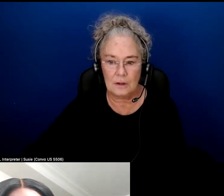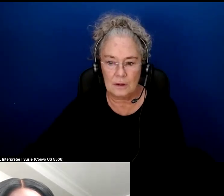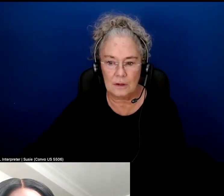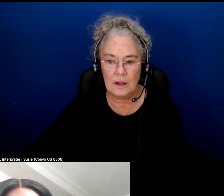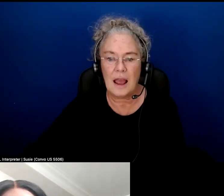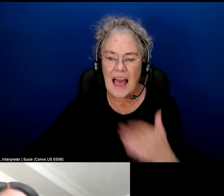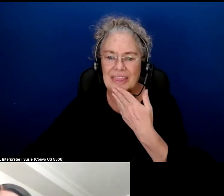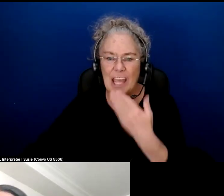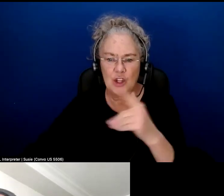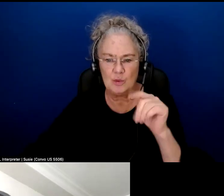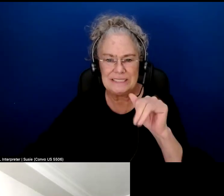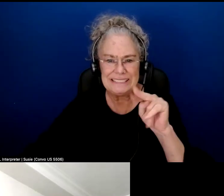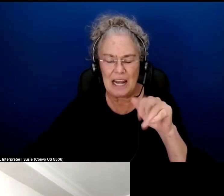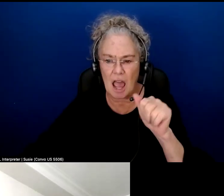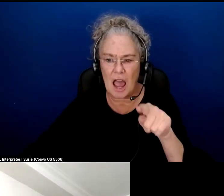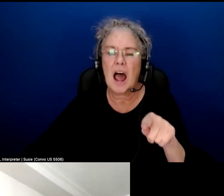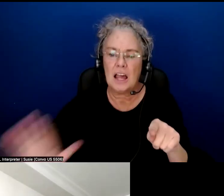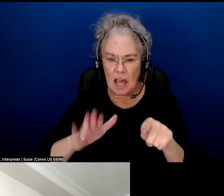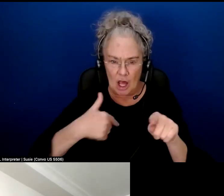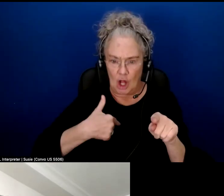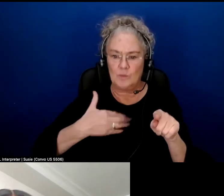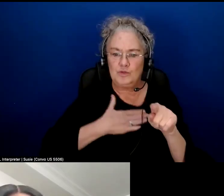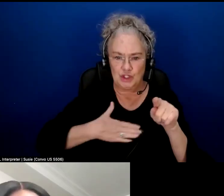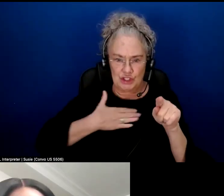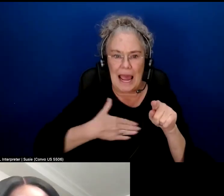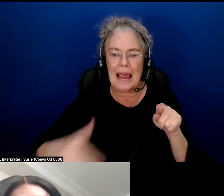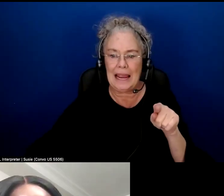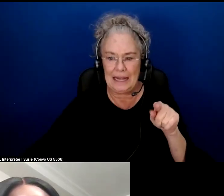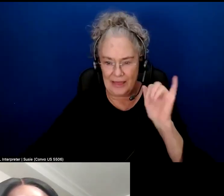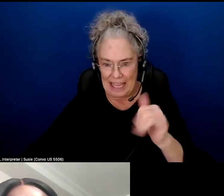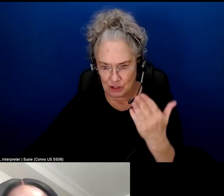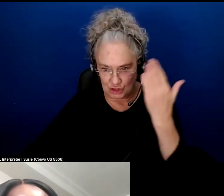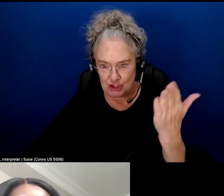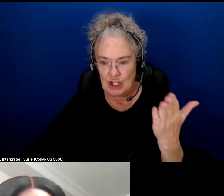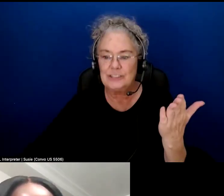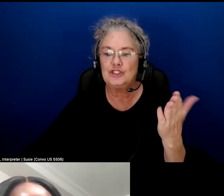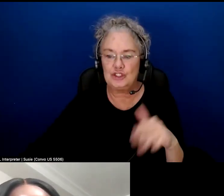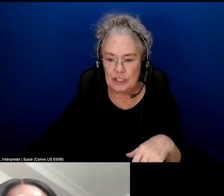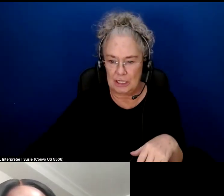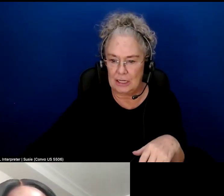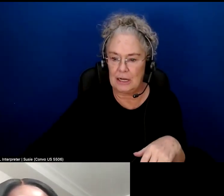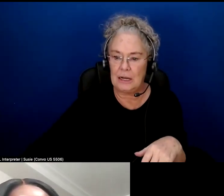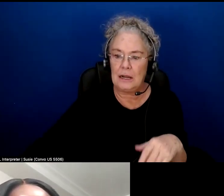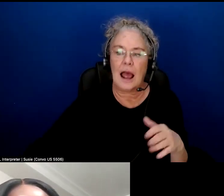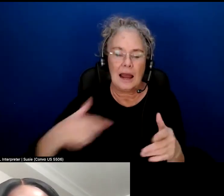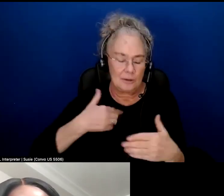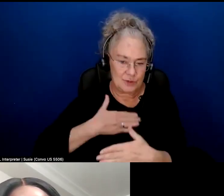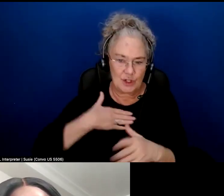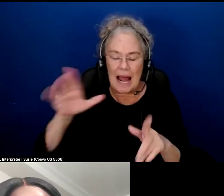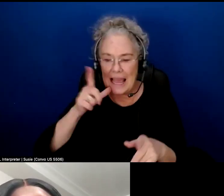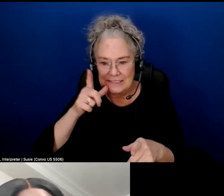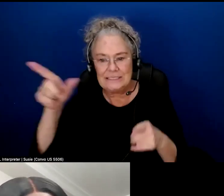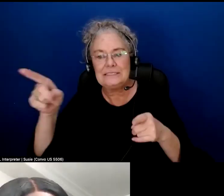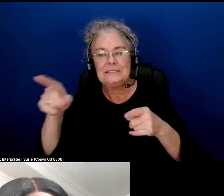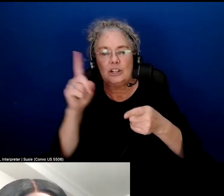Thank you, Tina. Appreciate the suggestion and appreciate Leslie's offers to provide